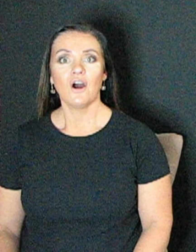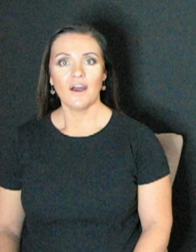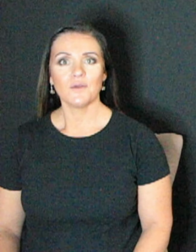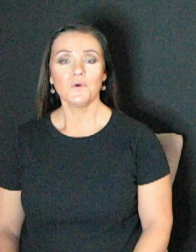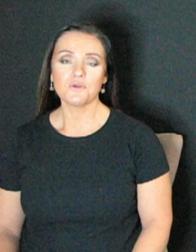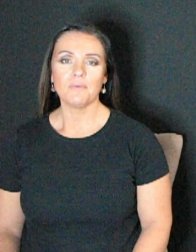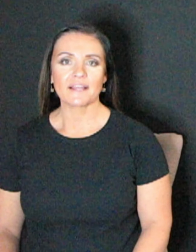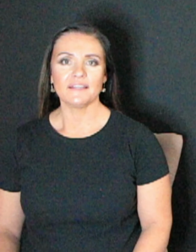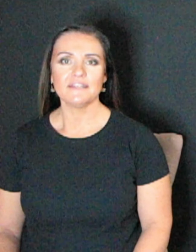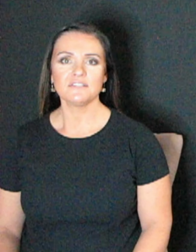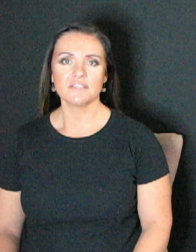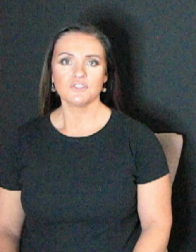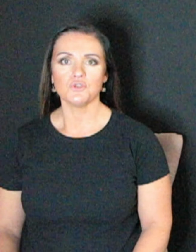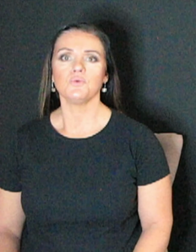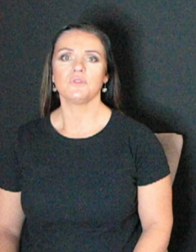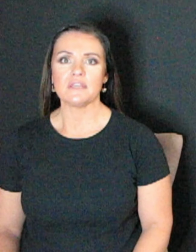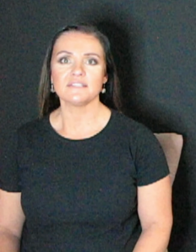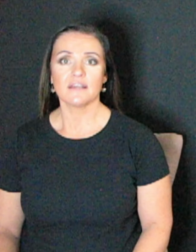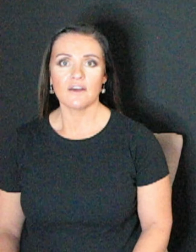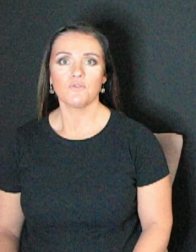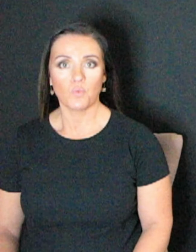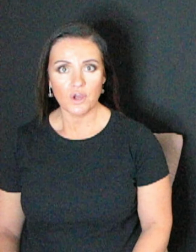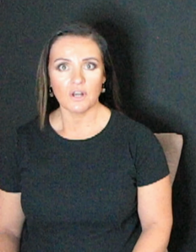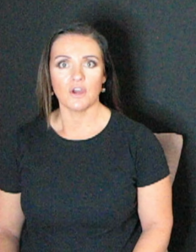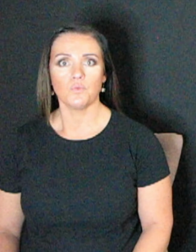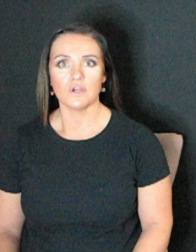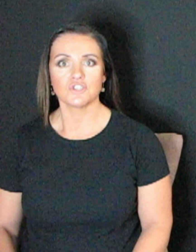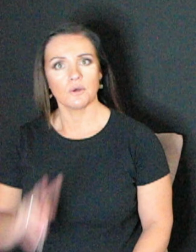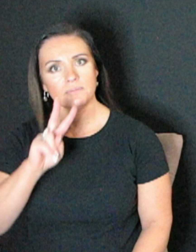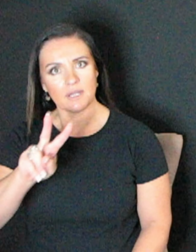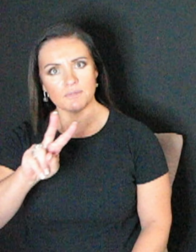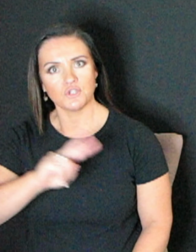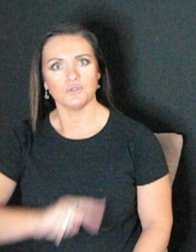Hi, welcome back leaders to the Staff Workload Workshop number 2. So who from your leadership team is going to be asking staff how well